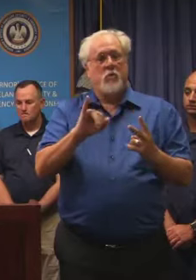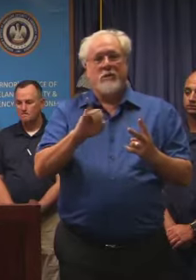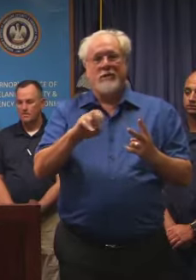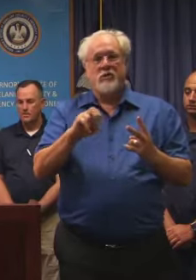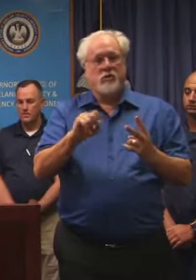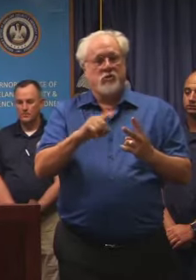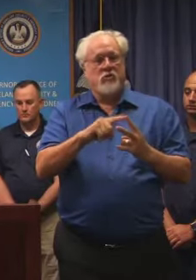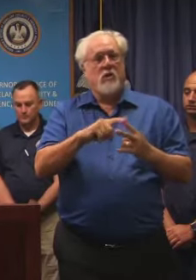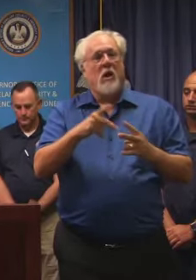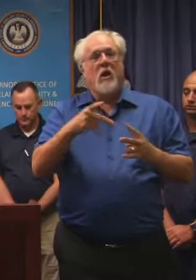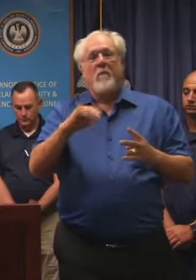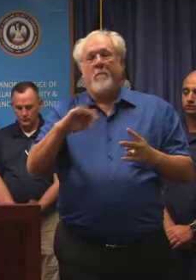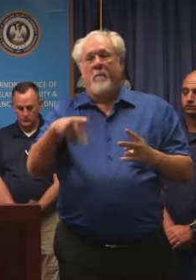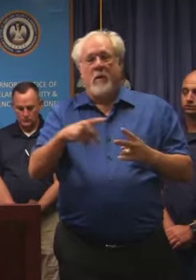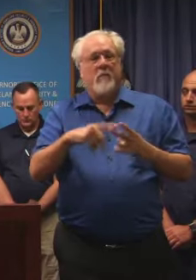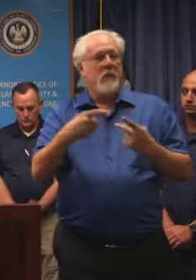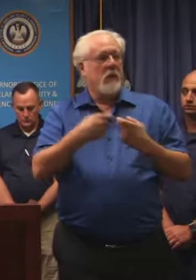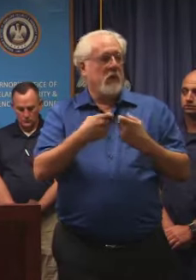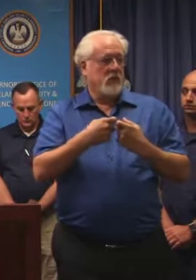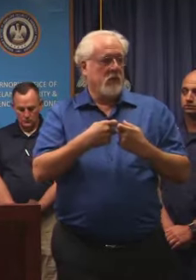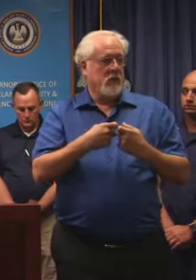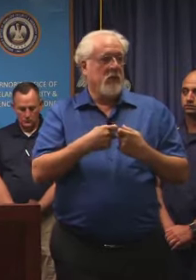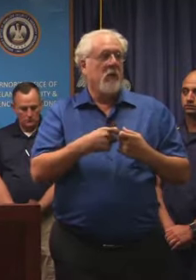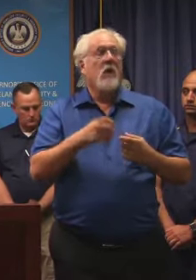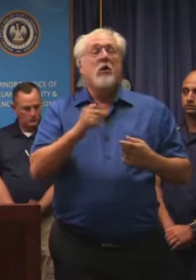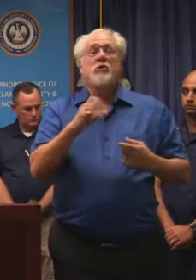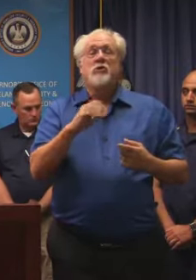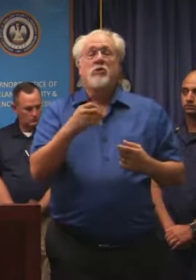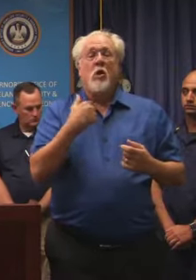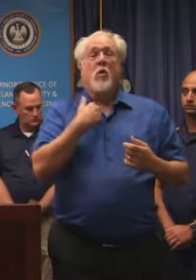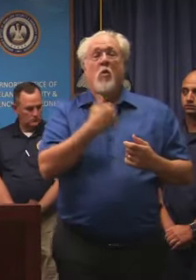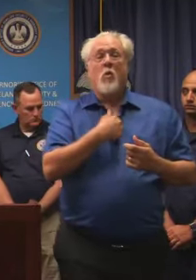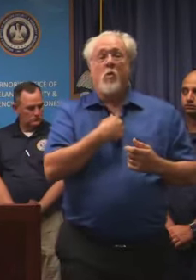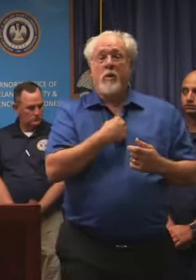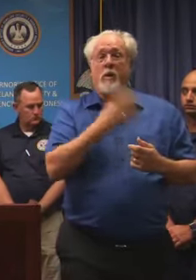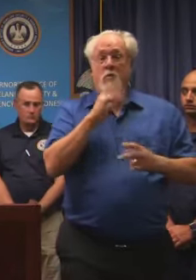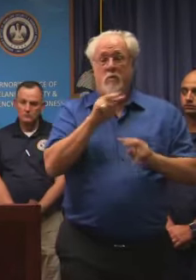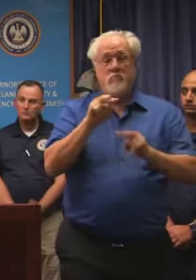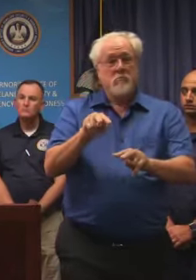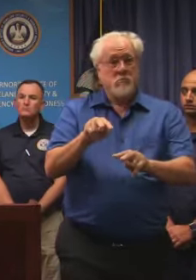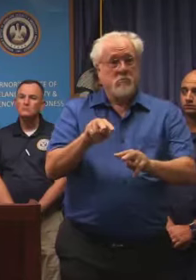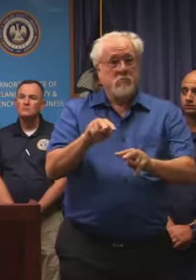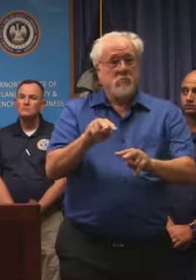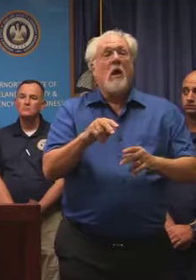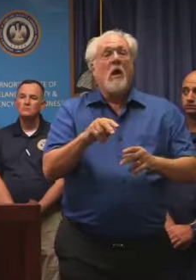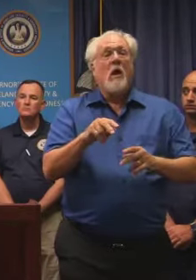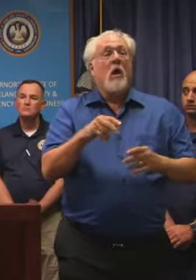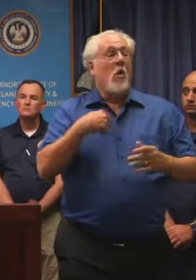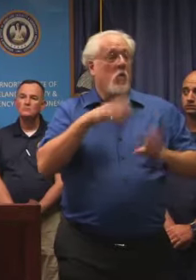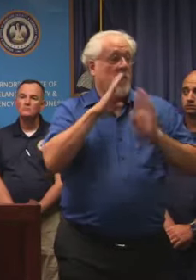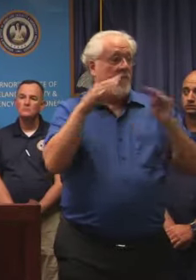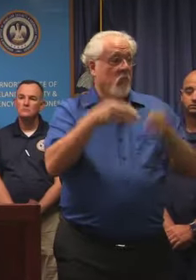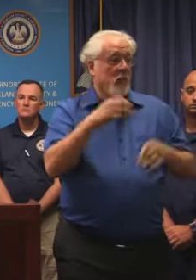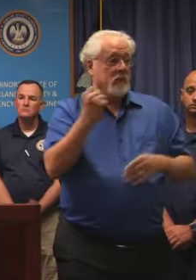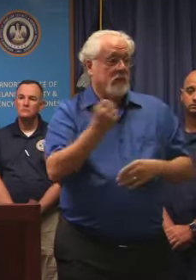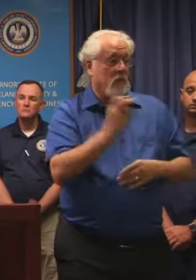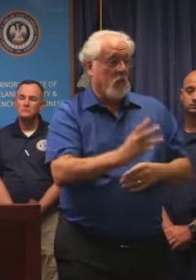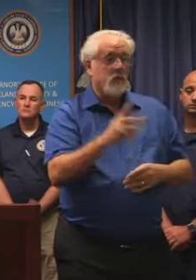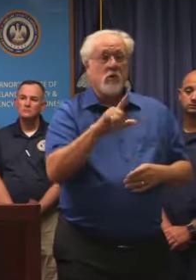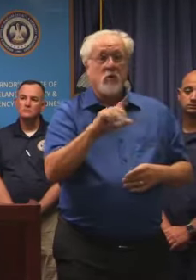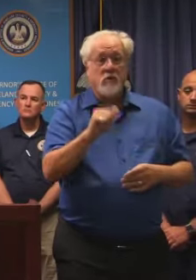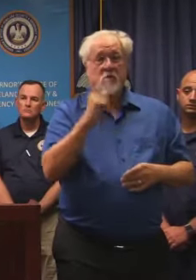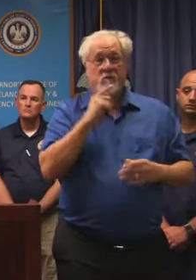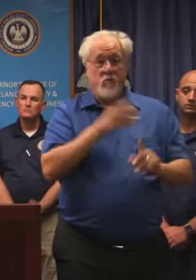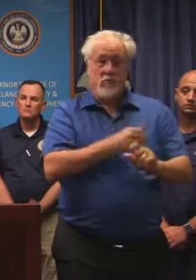and around electricity generation. And so we remain vigilant there. And while we're focused on southwest Louisiana